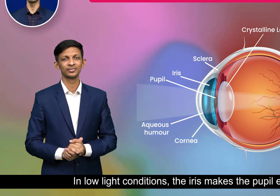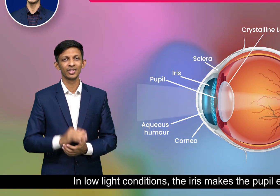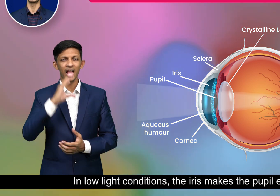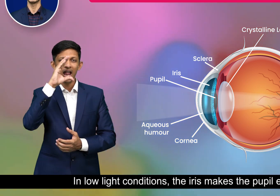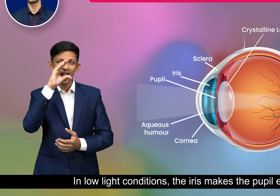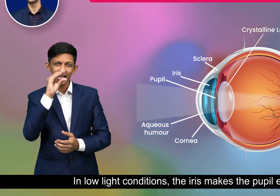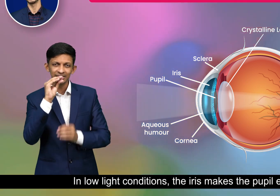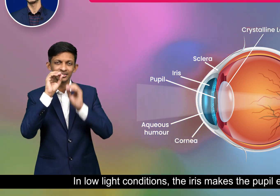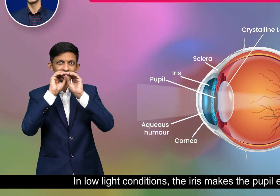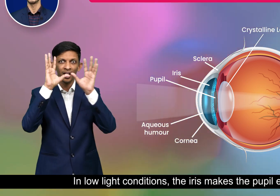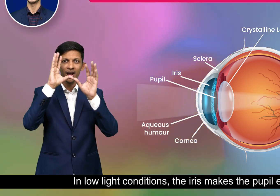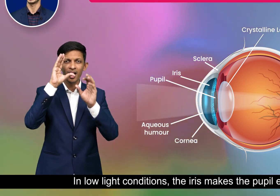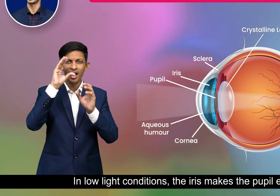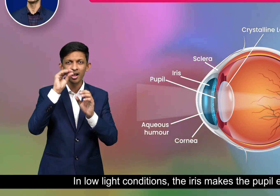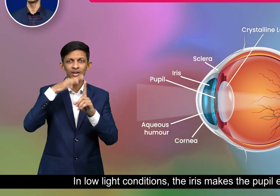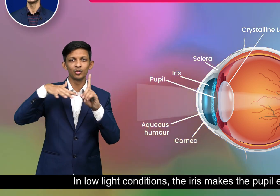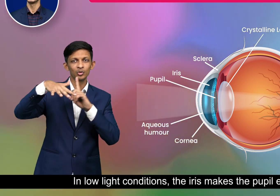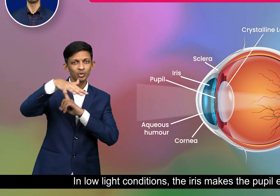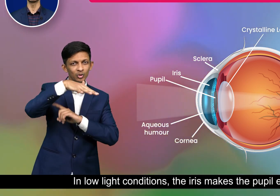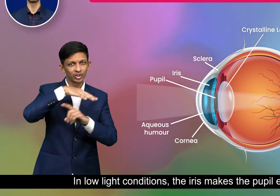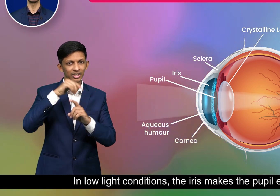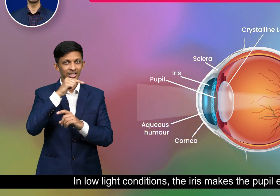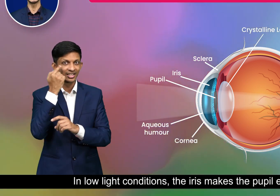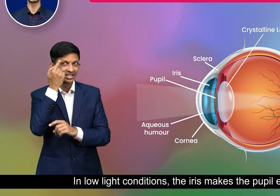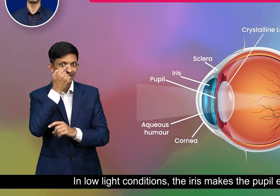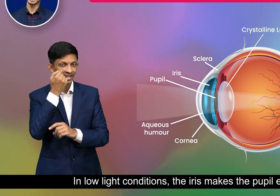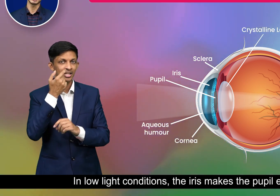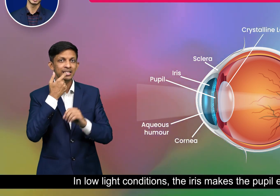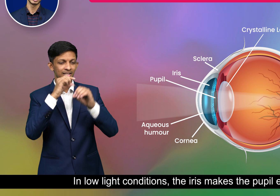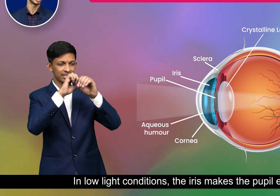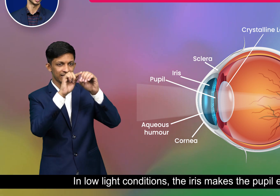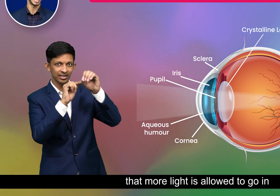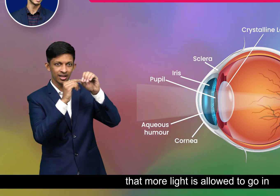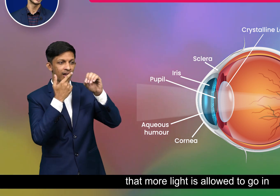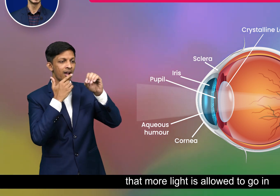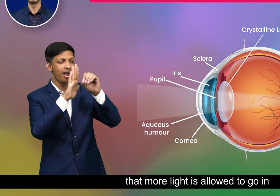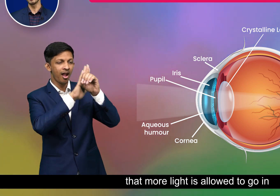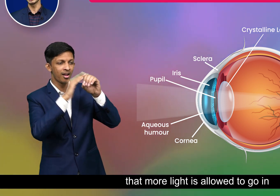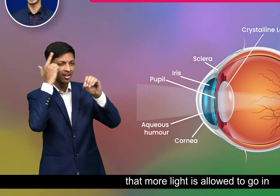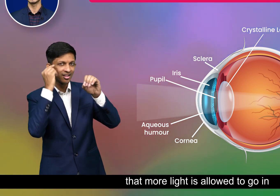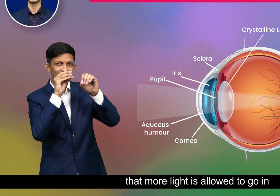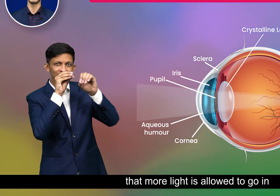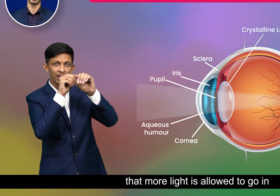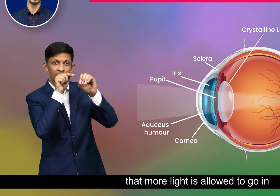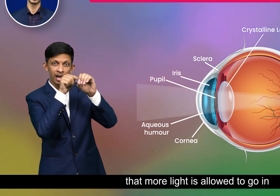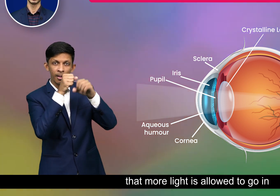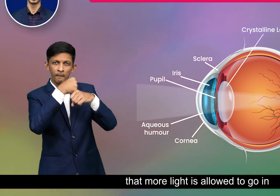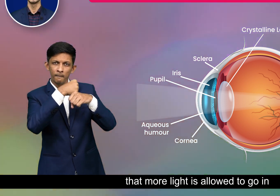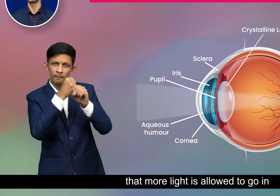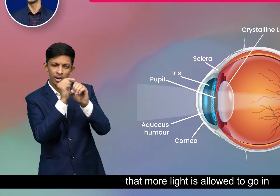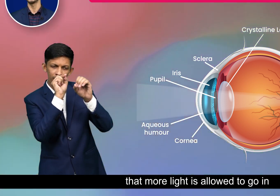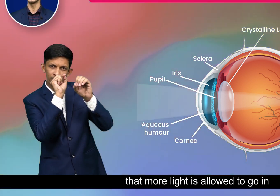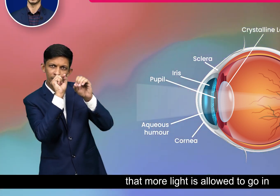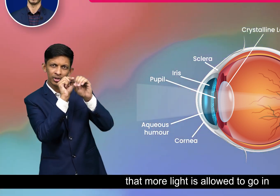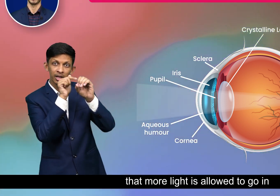In low light conditions, the iris makes the pupil expand so that more light is allowed